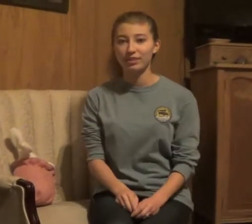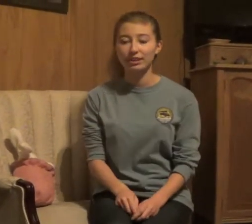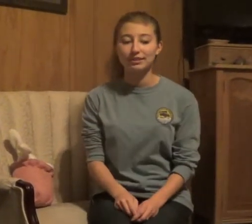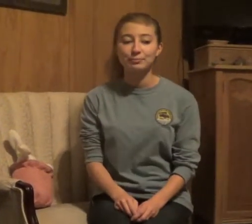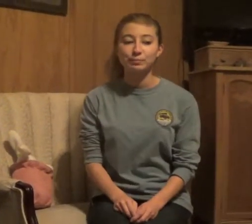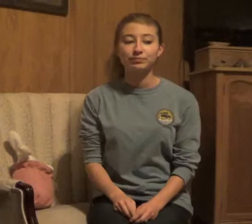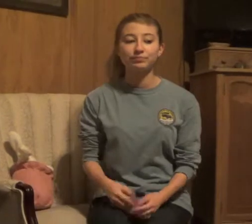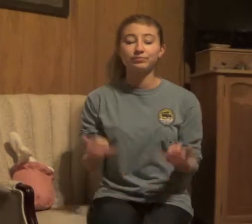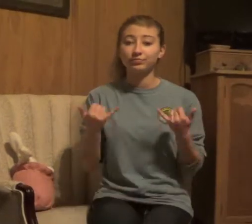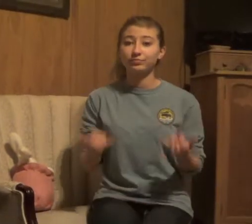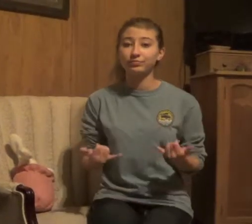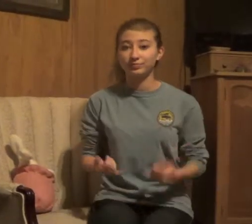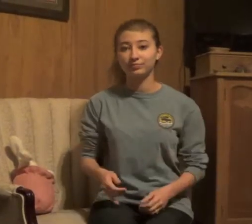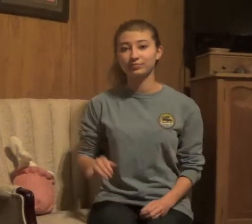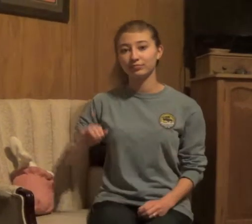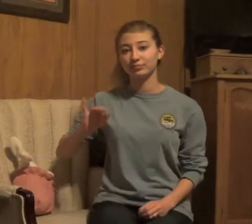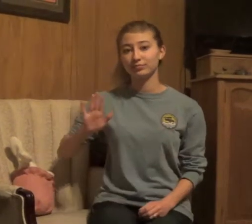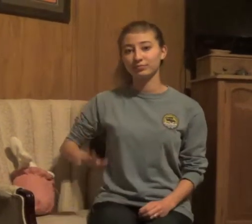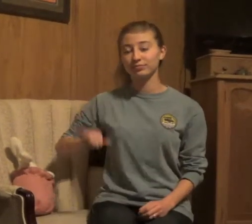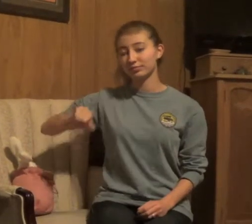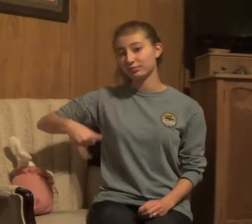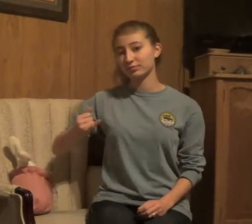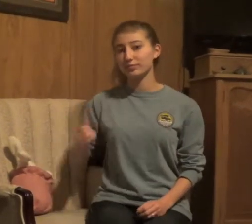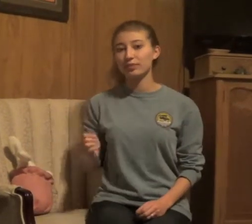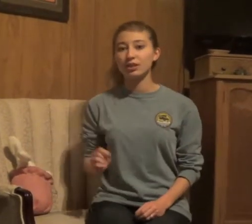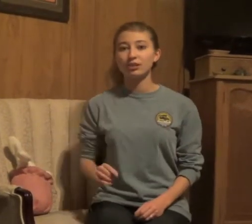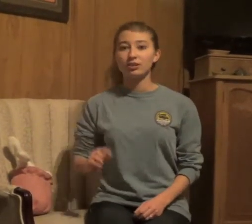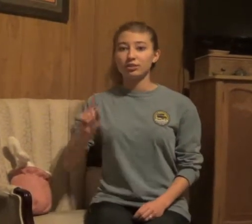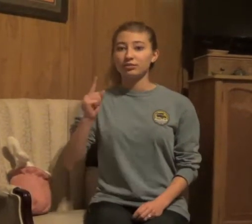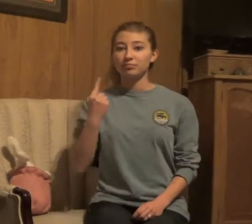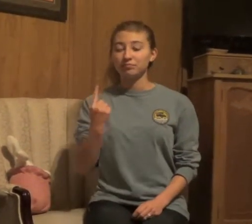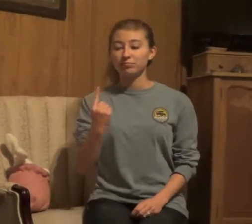Now, Johnny was alone, and all his friends were gone.